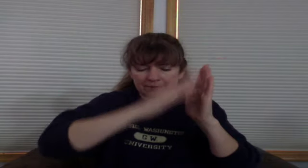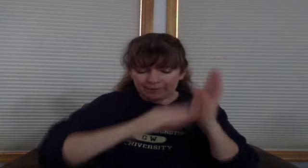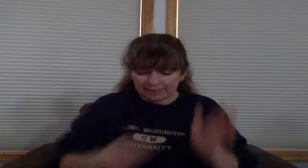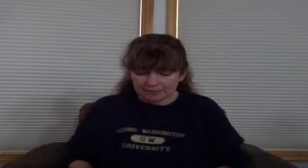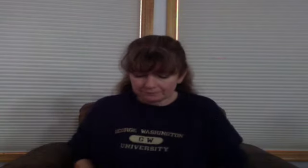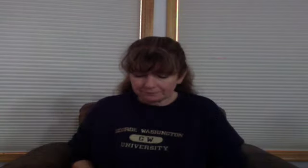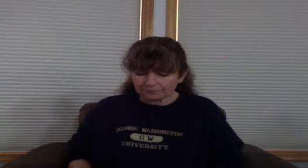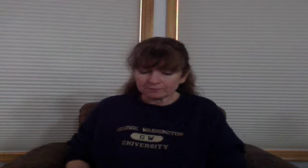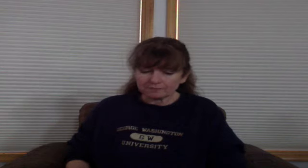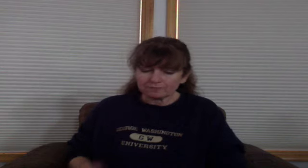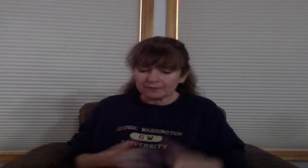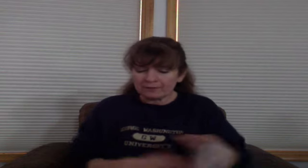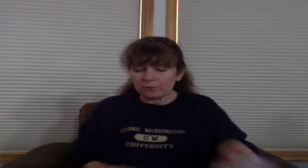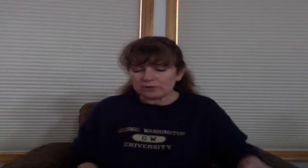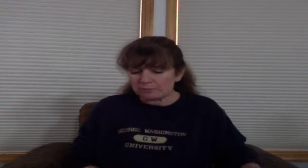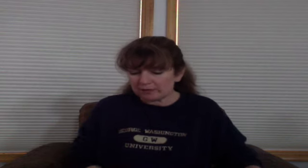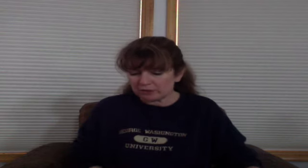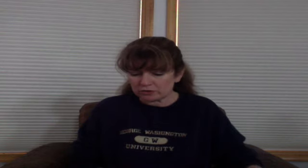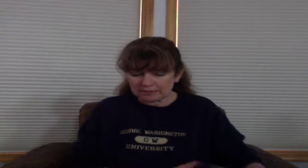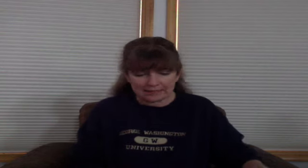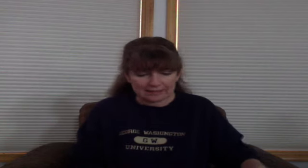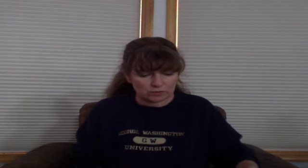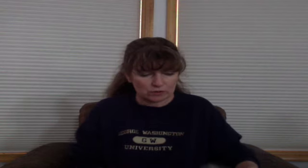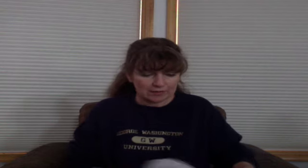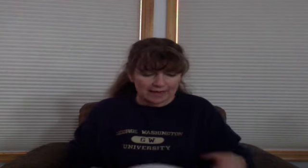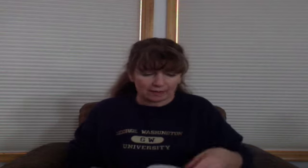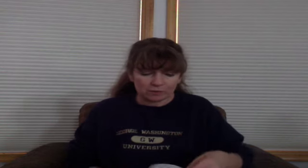paint. I And then we'll use the pictures again as we do the animals.